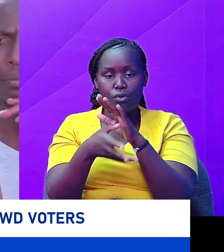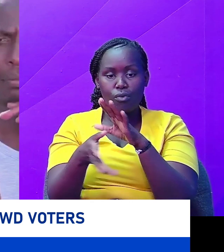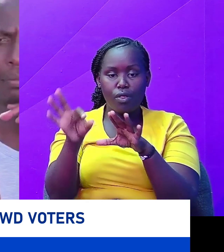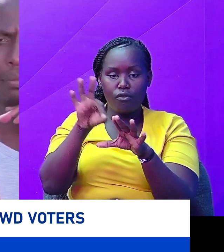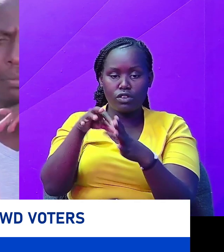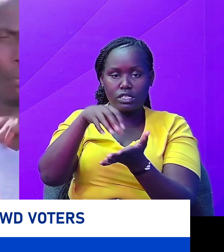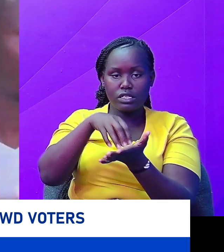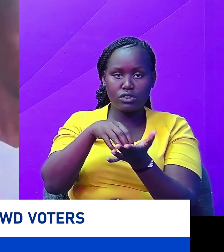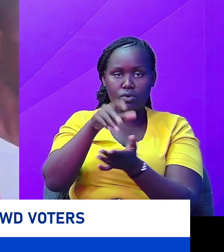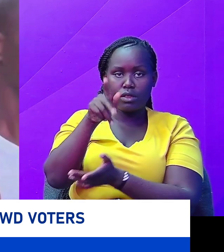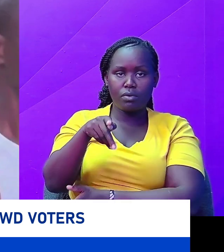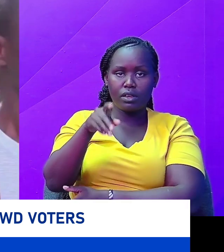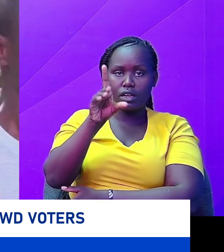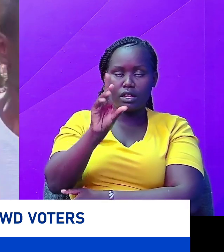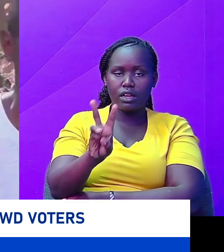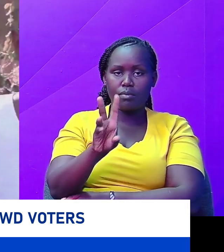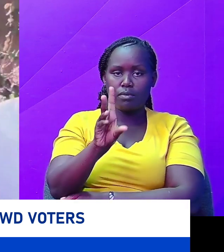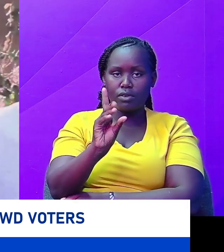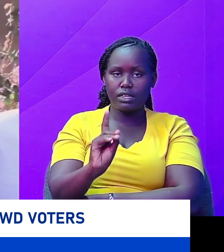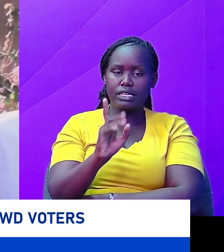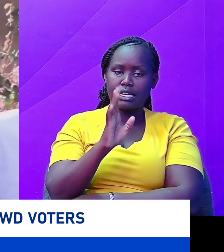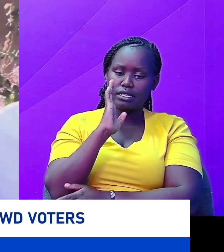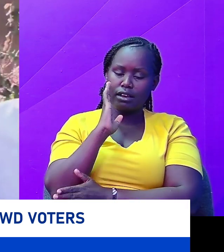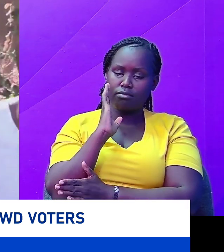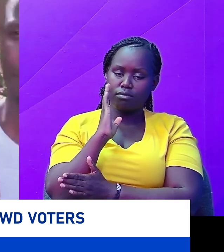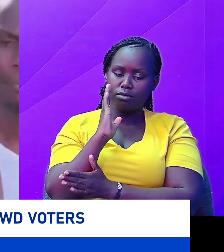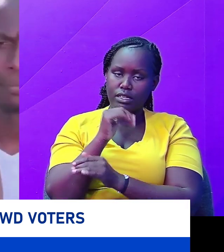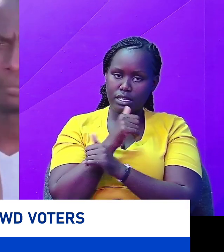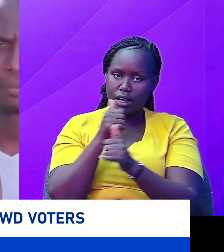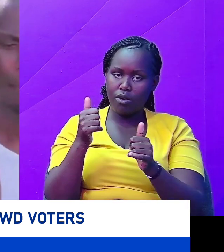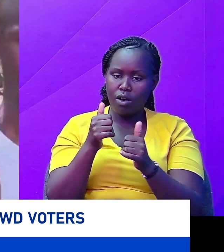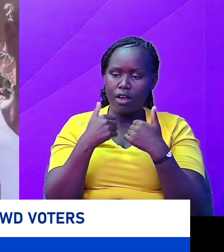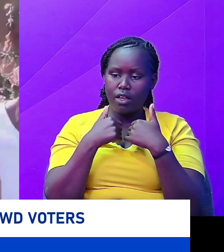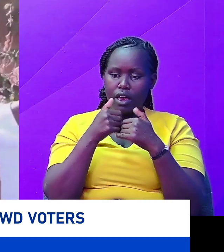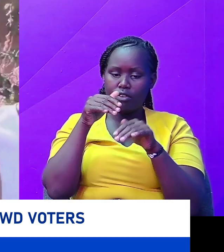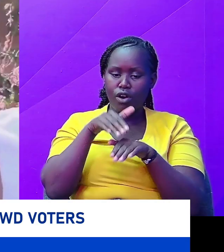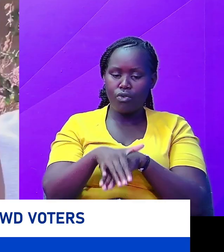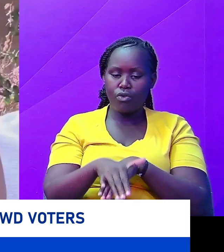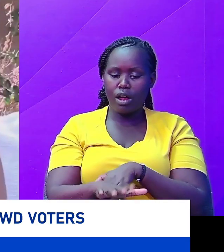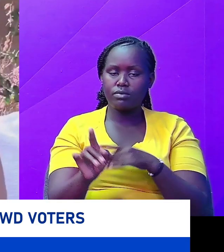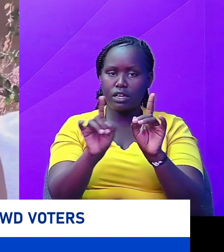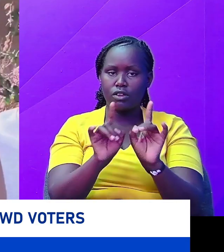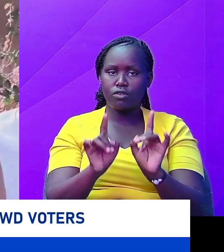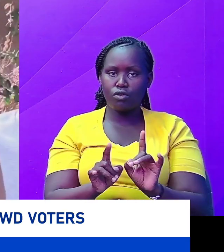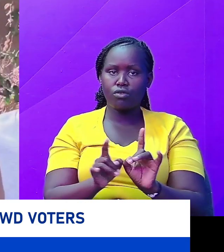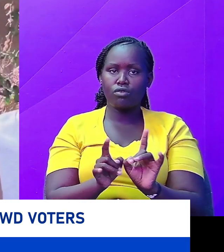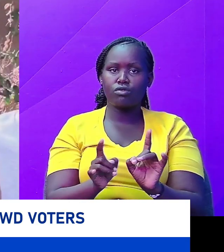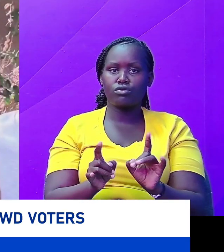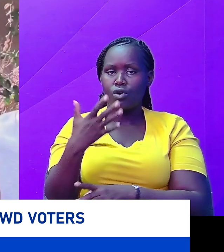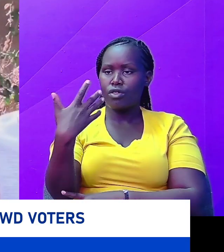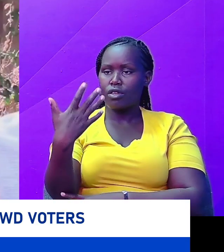by PWDs is guaranteed, hasa wakuwe na ramps na tena wakuwe na ballot paper ambayo iko ya